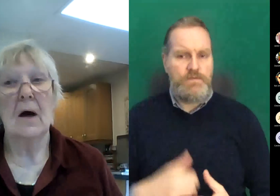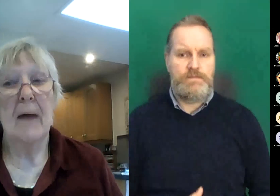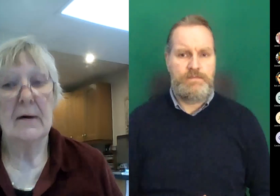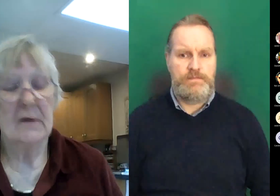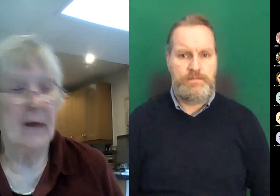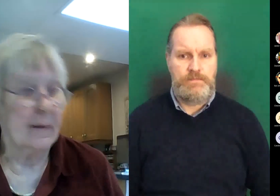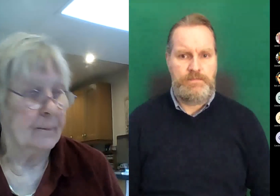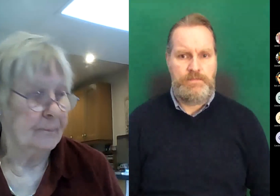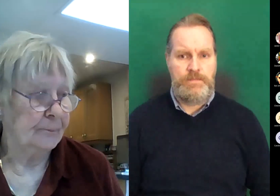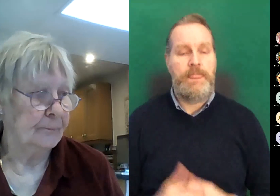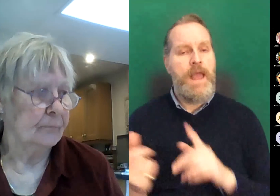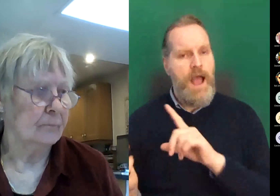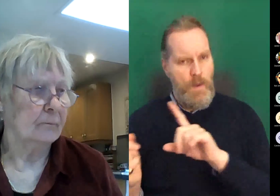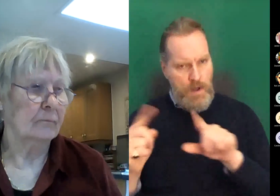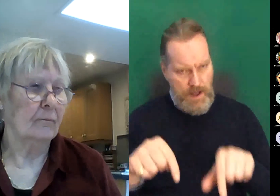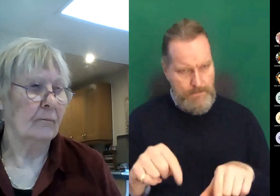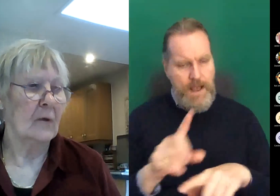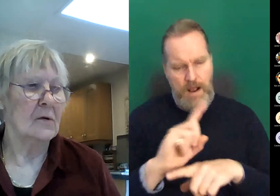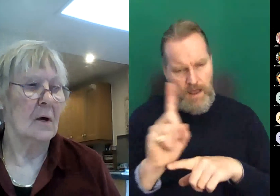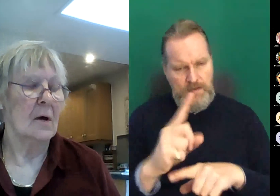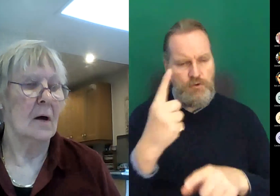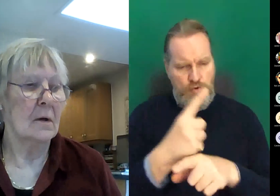I'm going to come back to that.